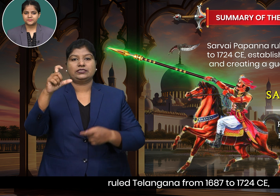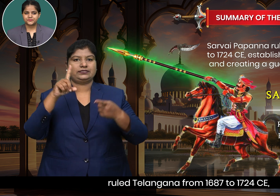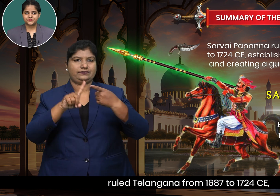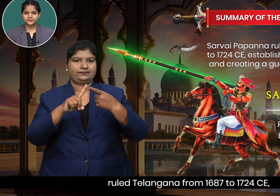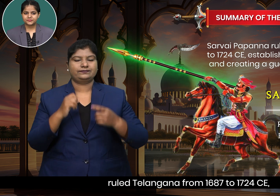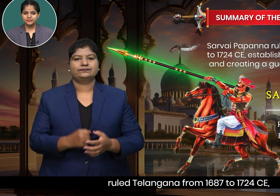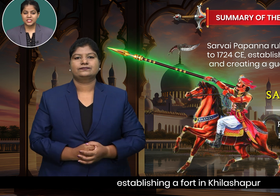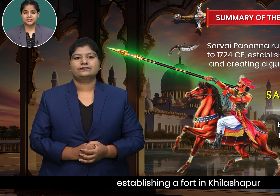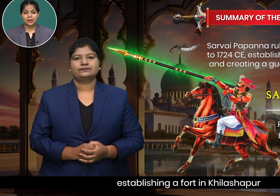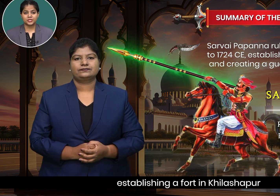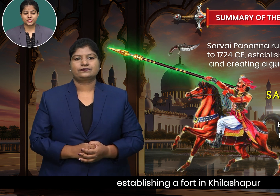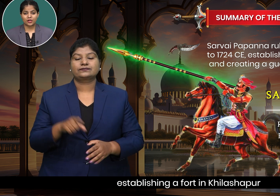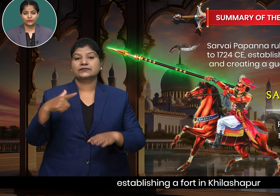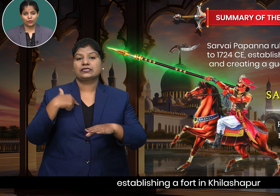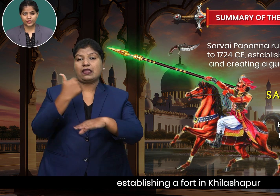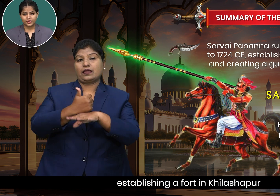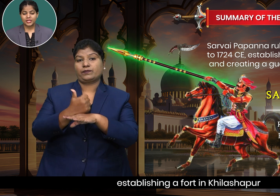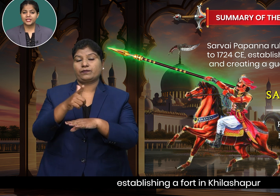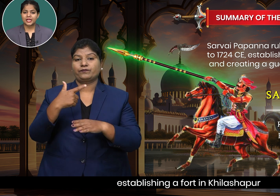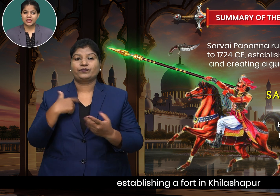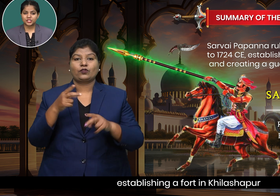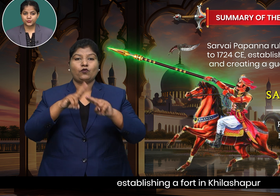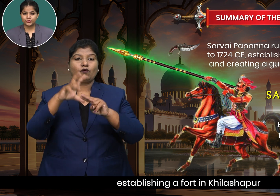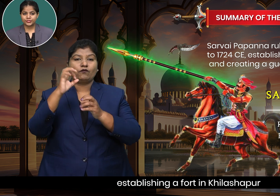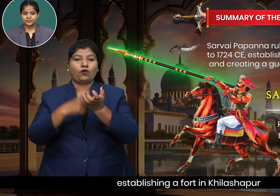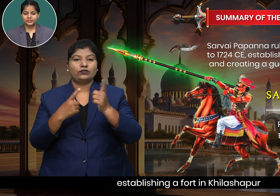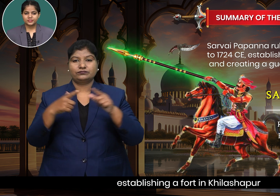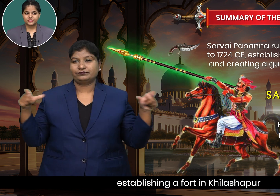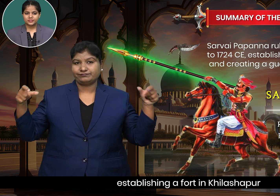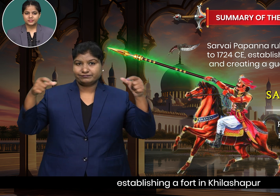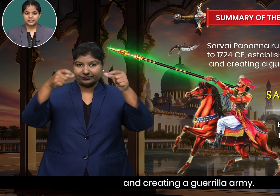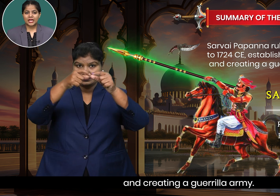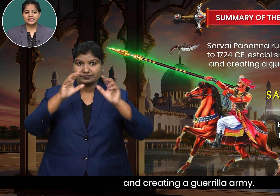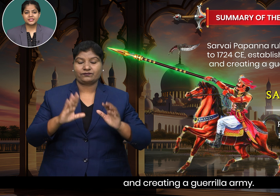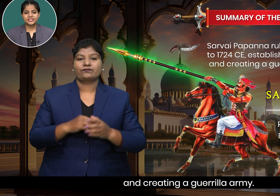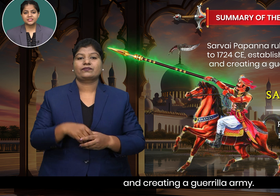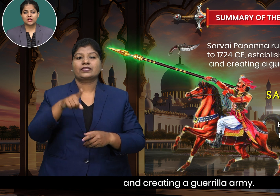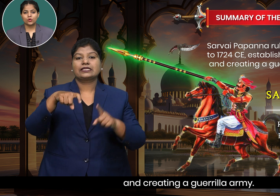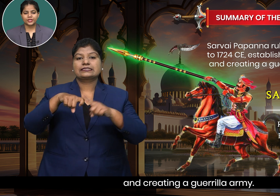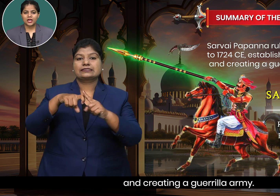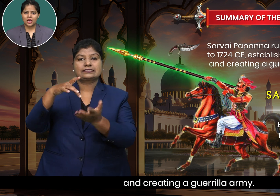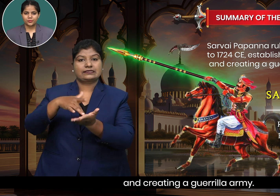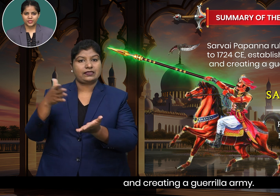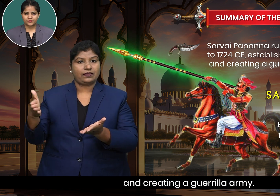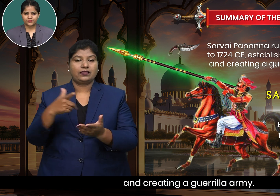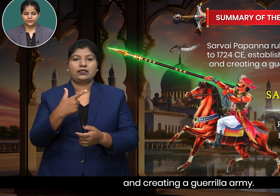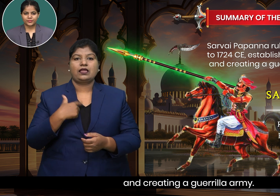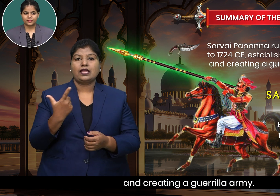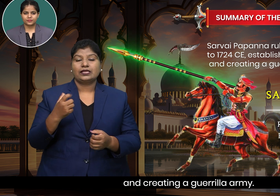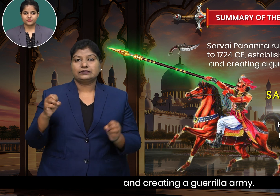CE, establishing a fort in Kailashpur and creating a guerrilla